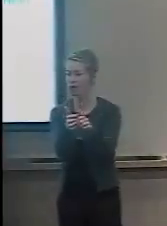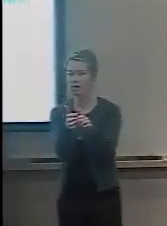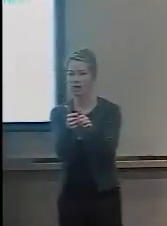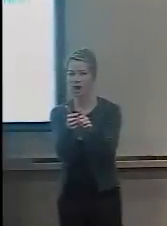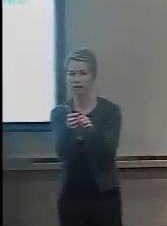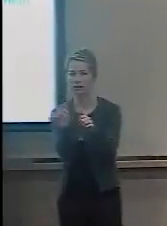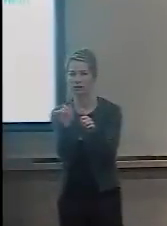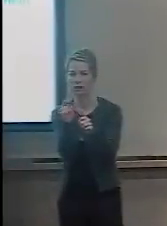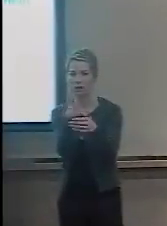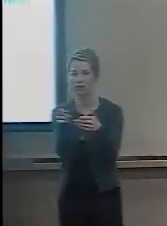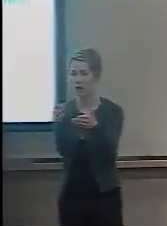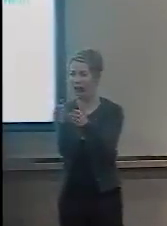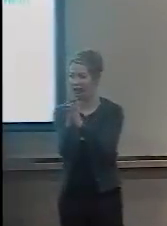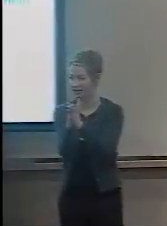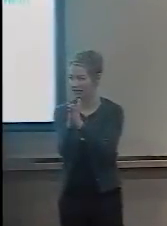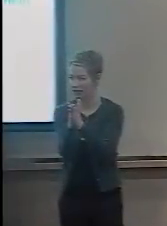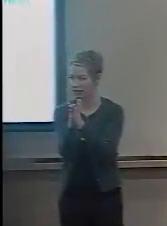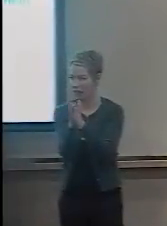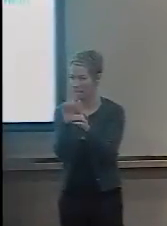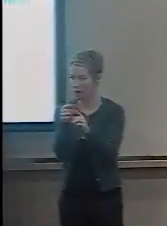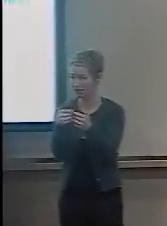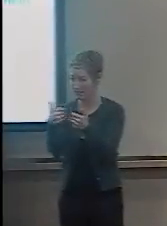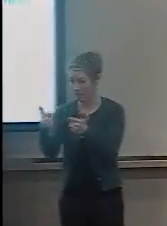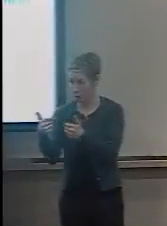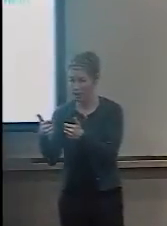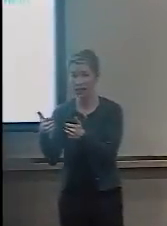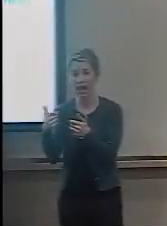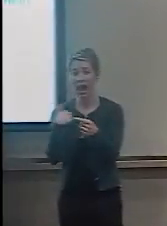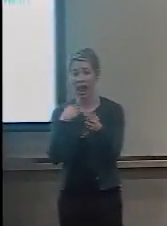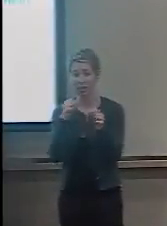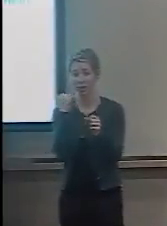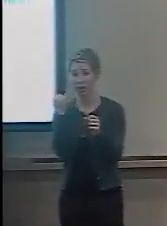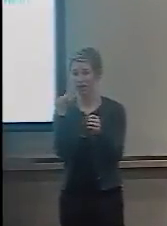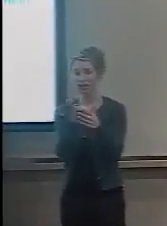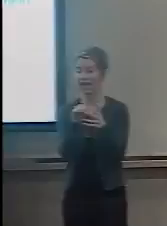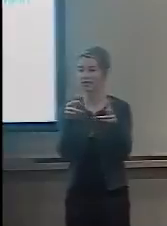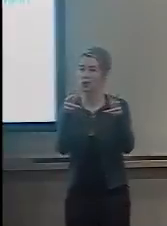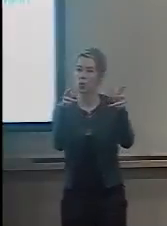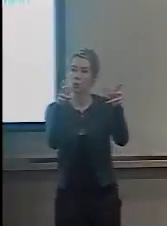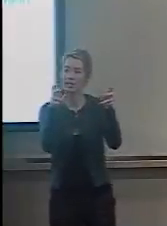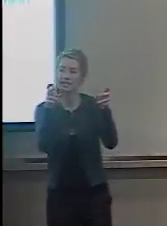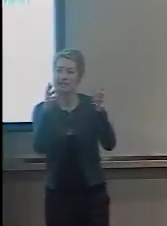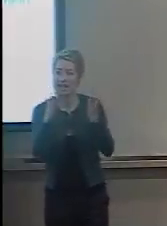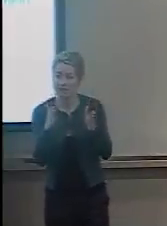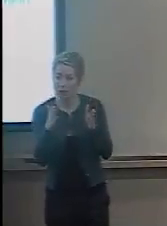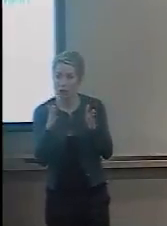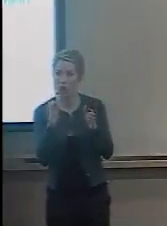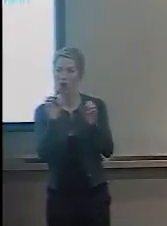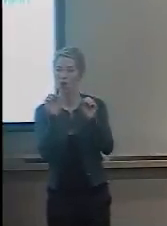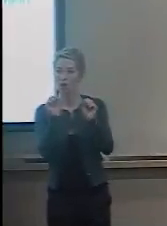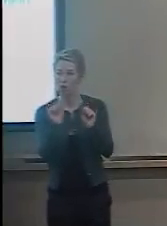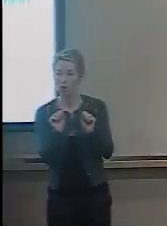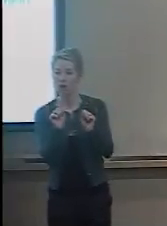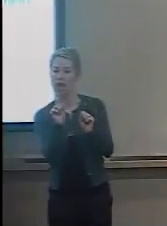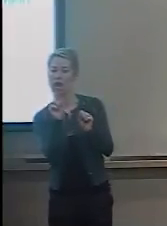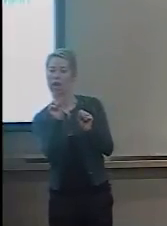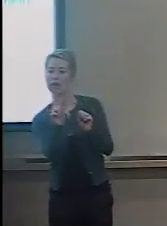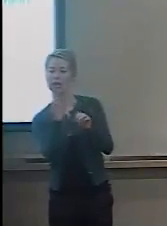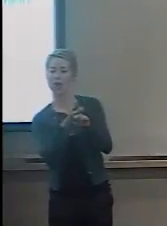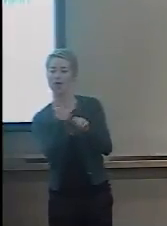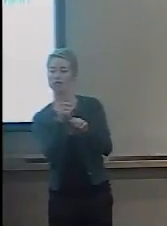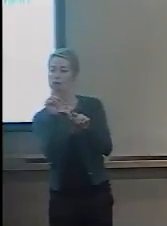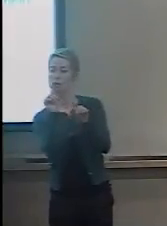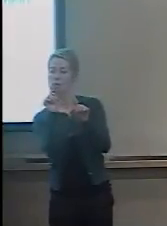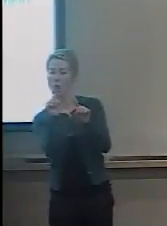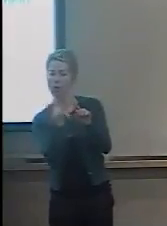are asking for here is separating. I could imagine that the receiving end could click on a few points to say this